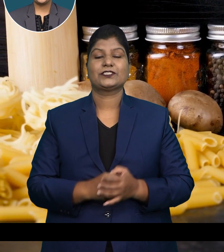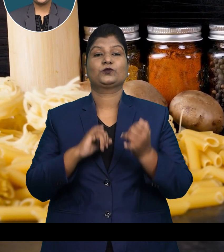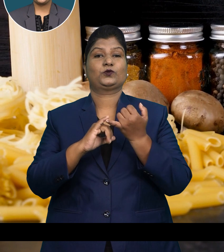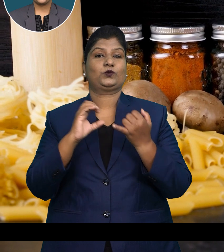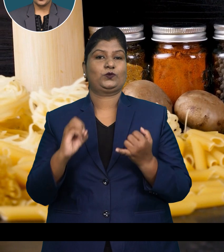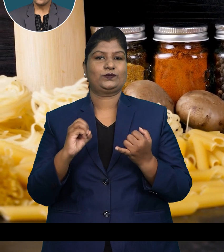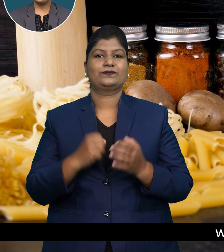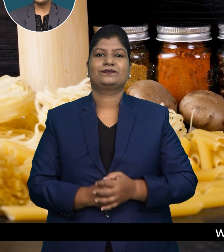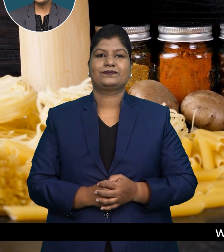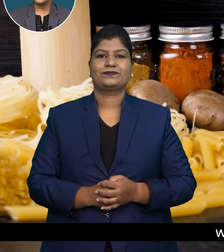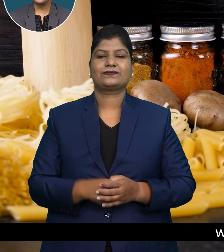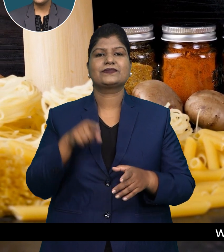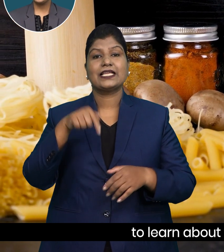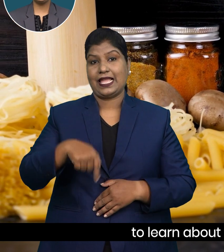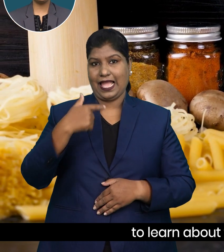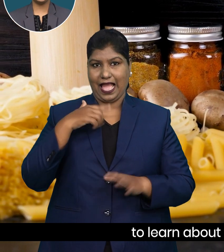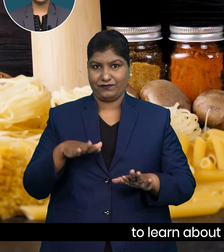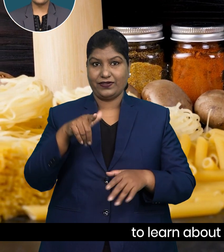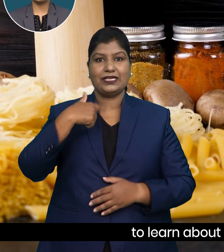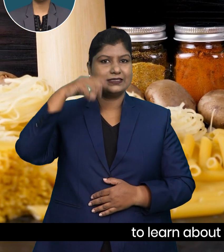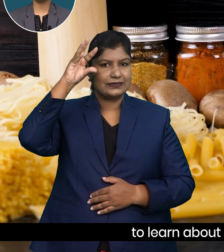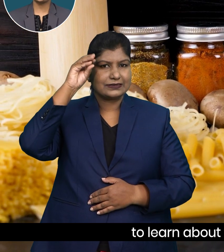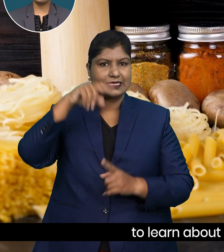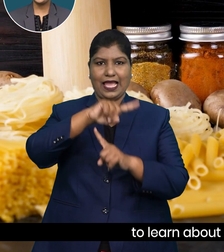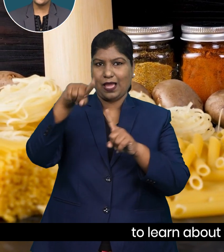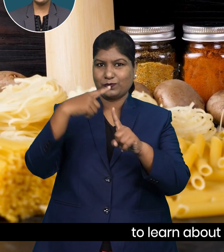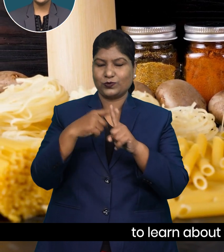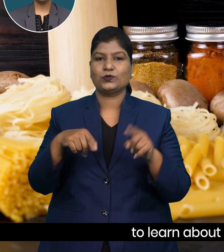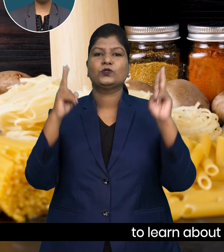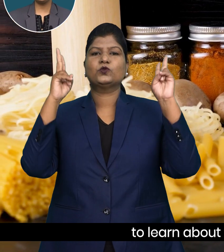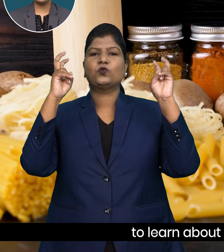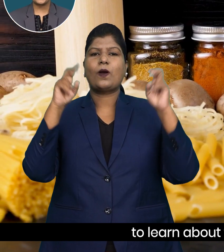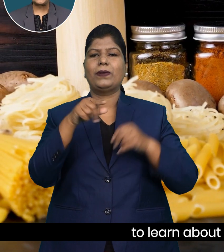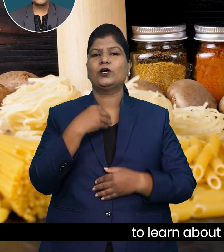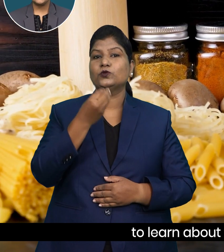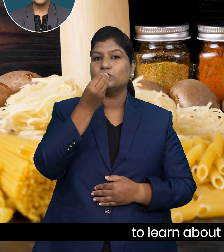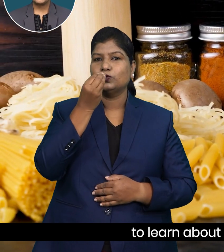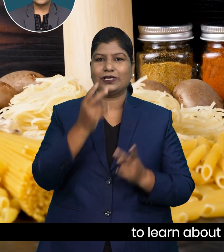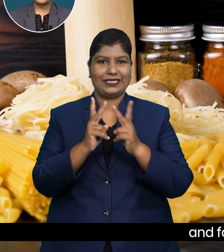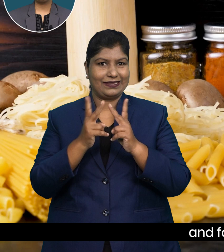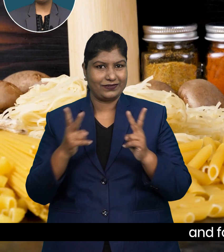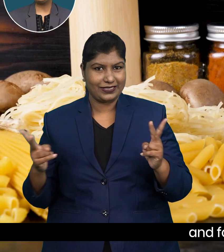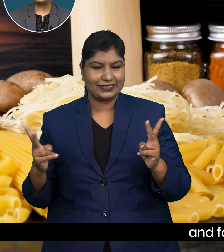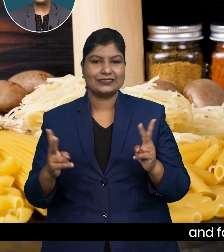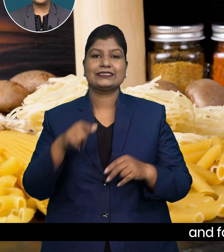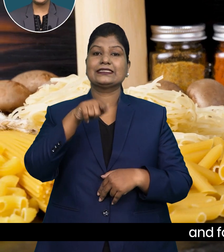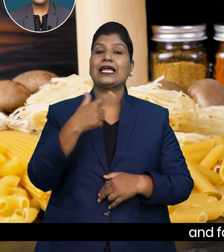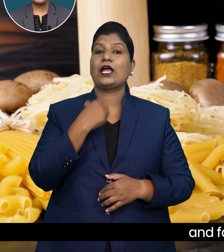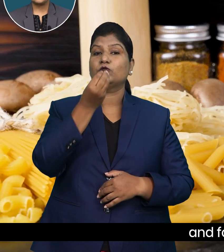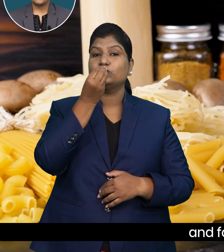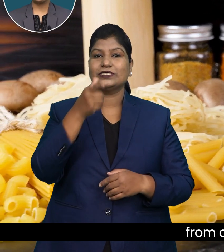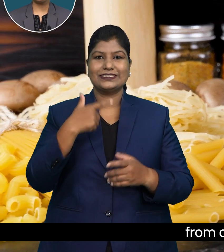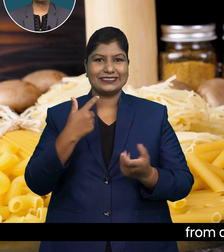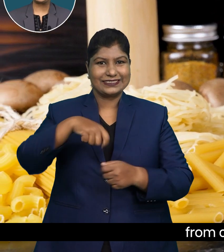So, we are here to learn about the topic of food variety and food